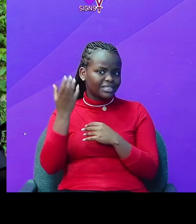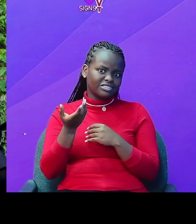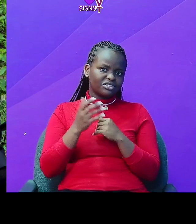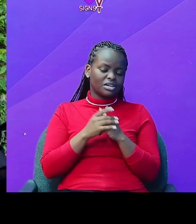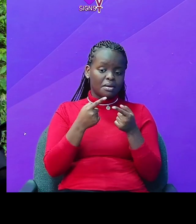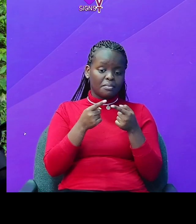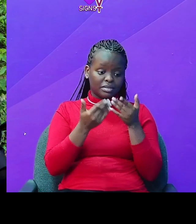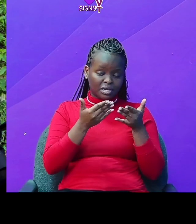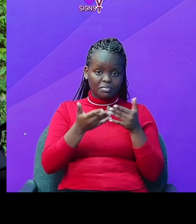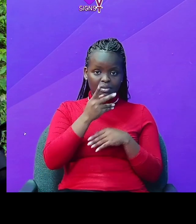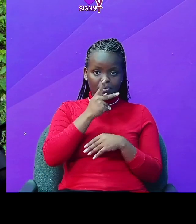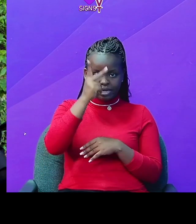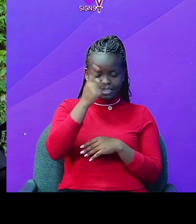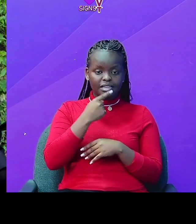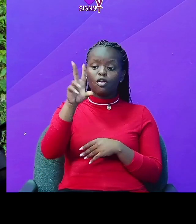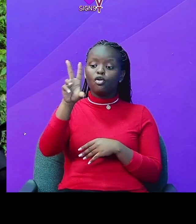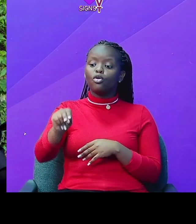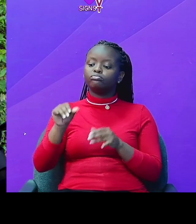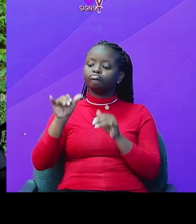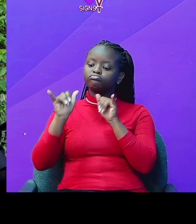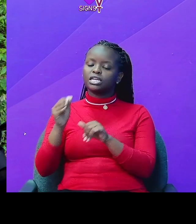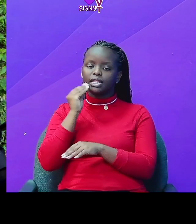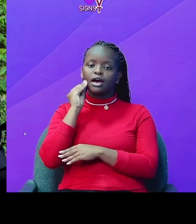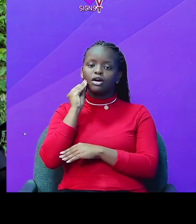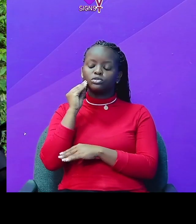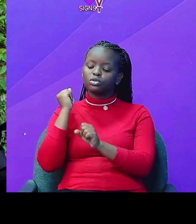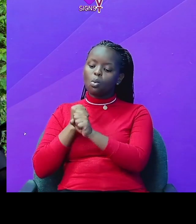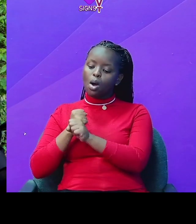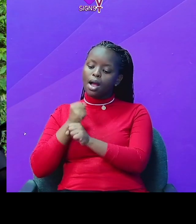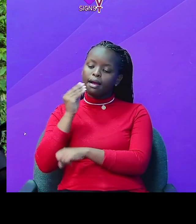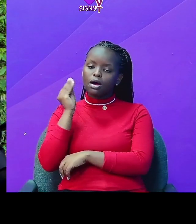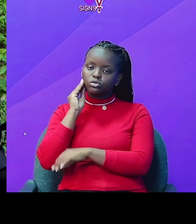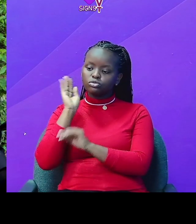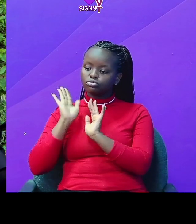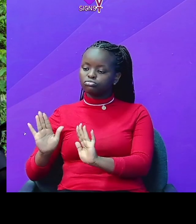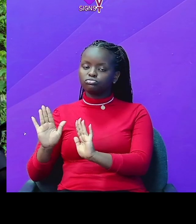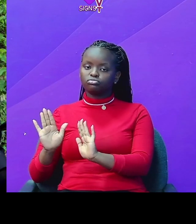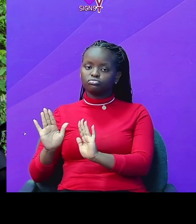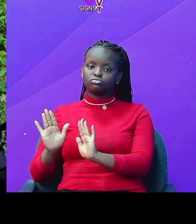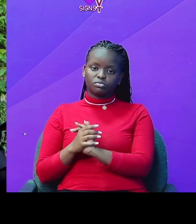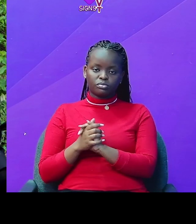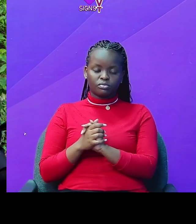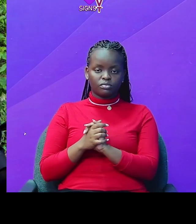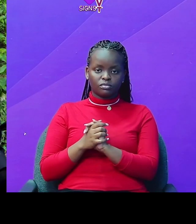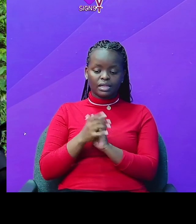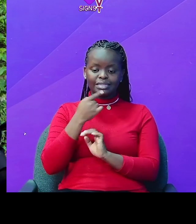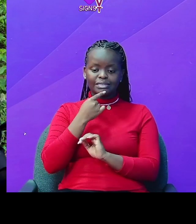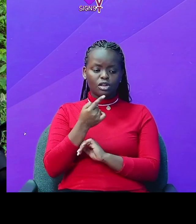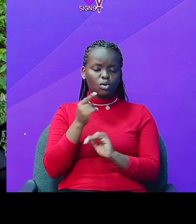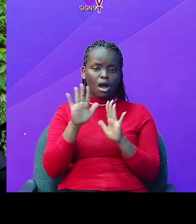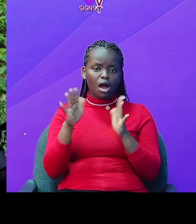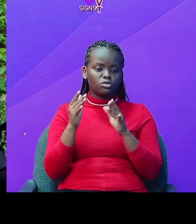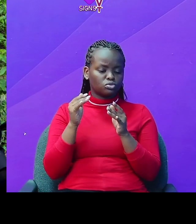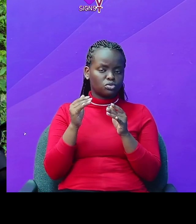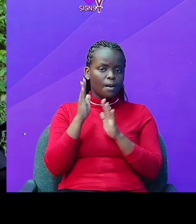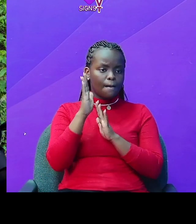your parents say like, no, you just stay in the house, you'll do house chores, you'll maybe we'll tell you like we'll have to arrange a marriage